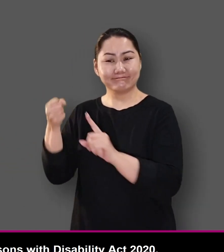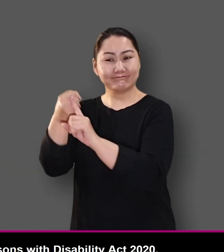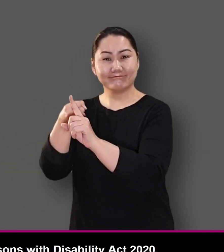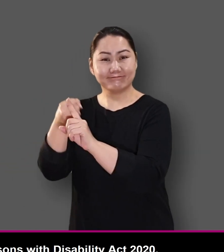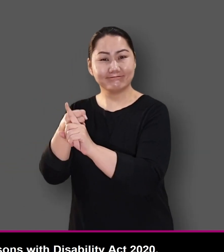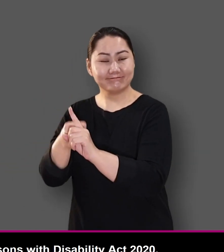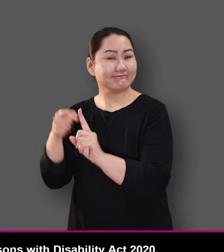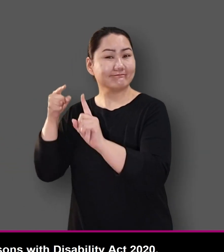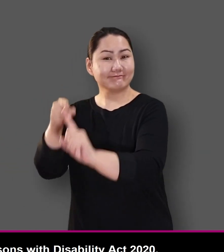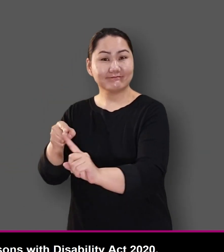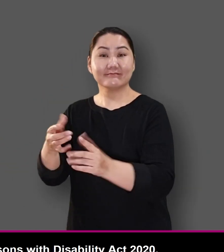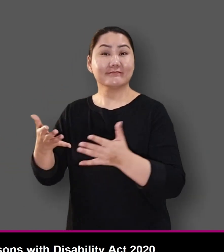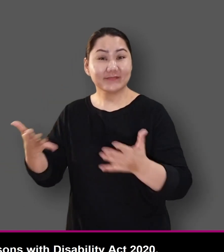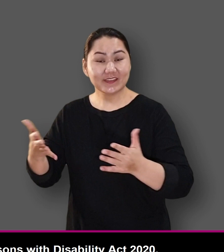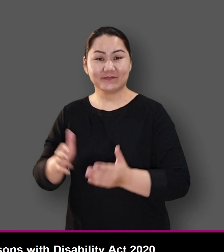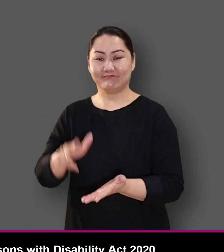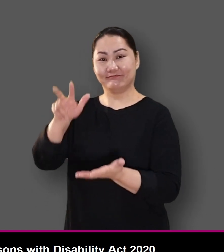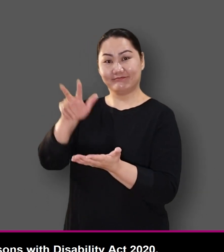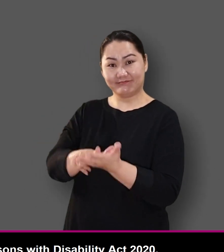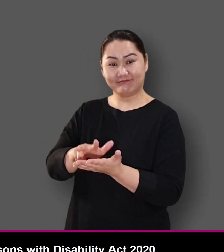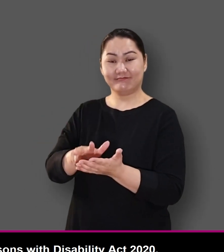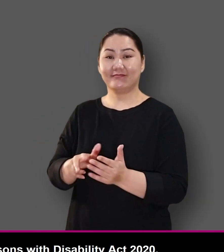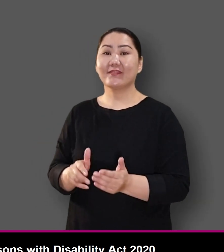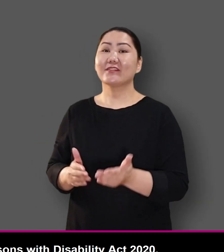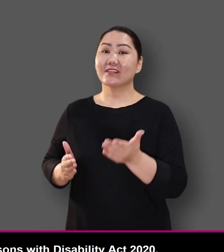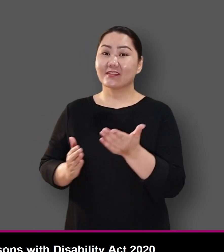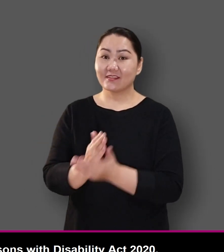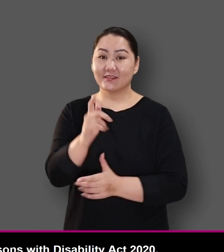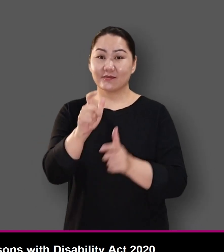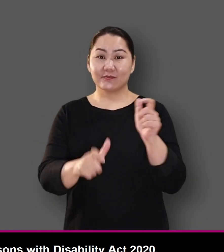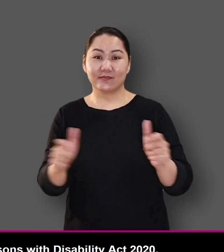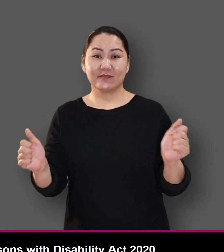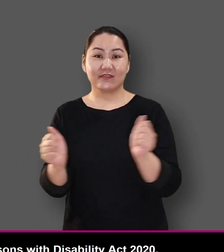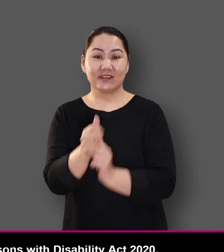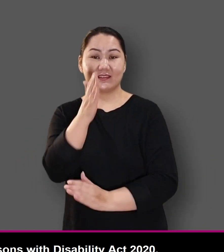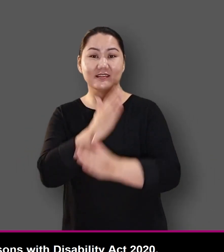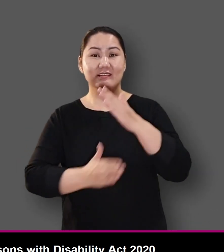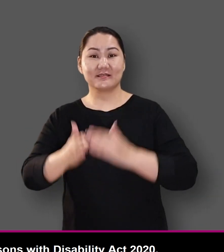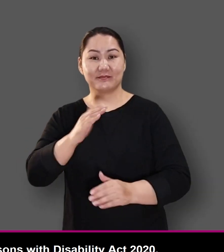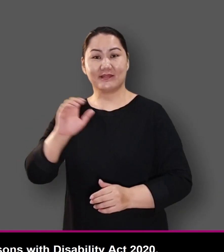to inform Rights of Persons with Disability Act, 2020.